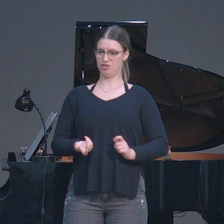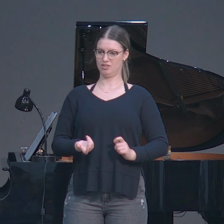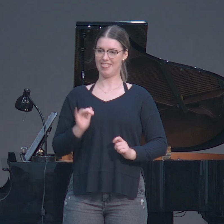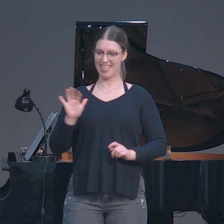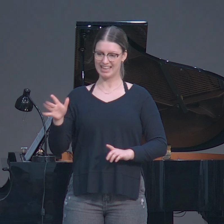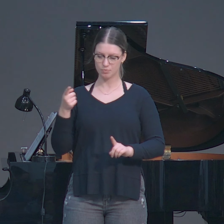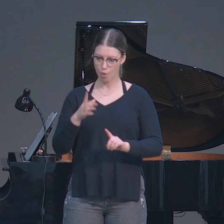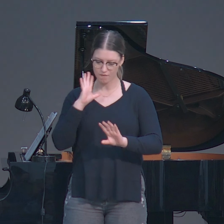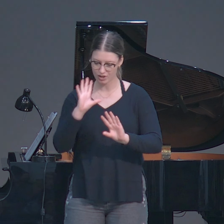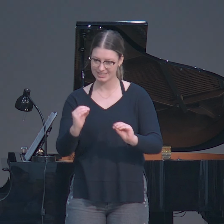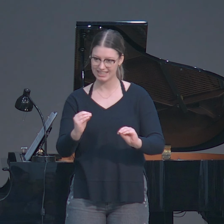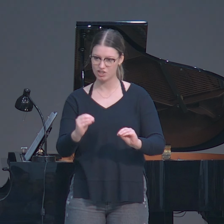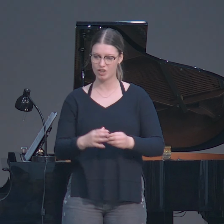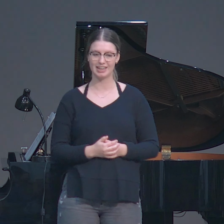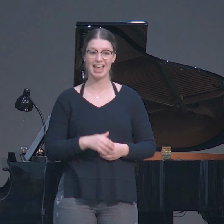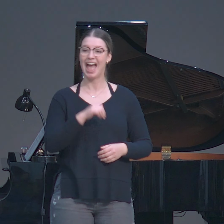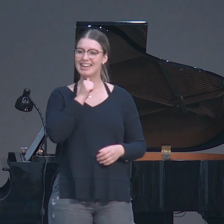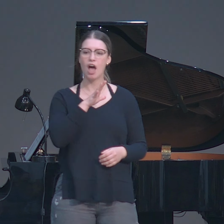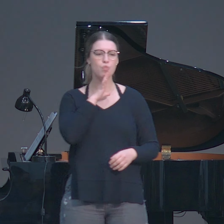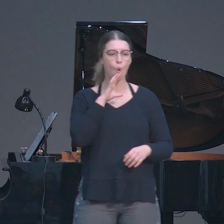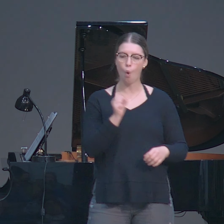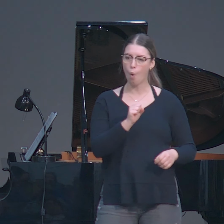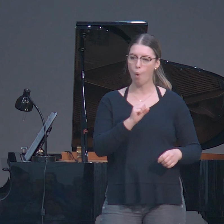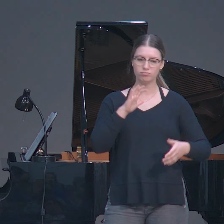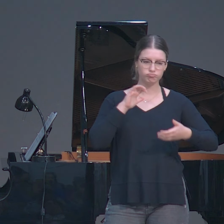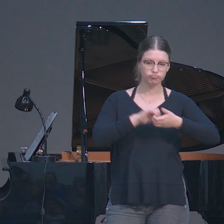This isn't something that the old covenant can do.